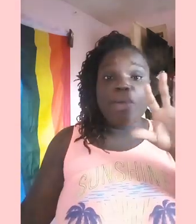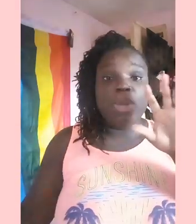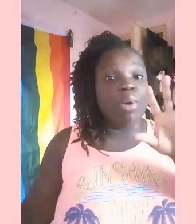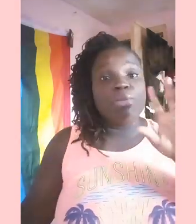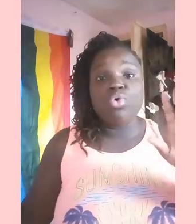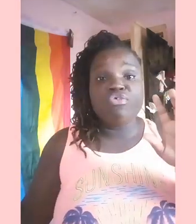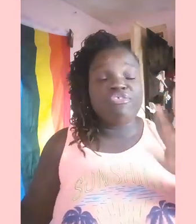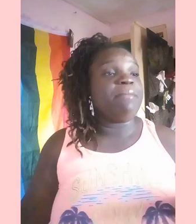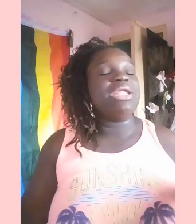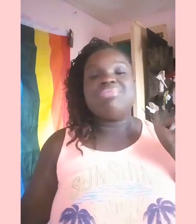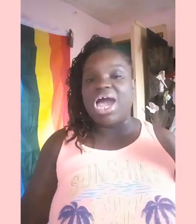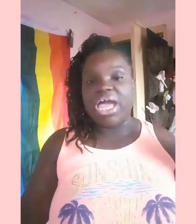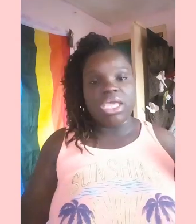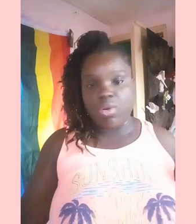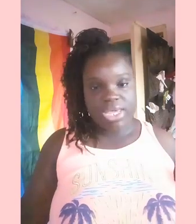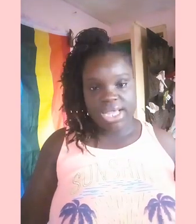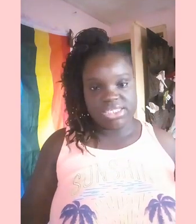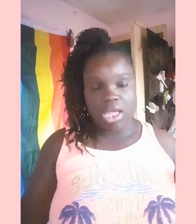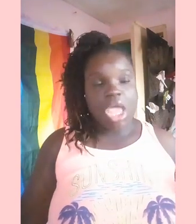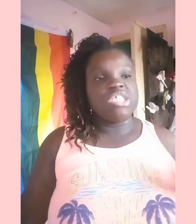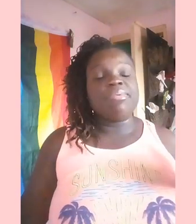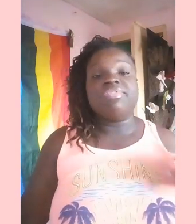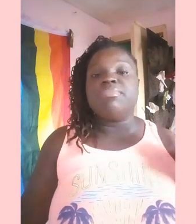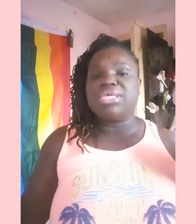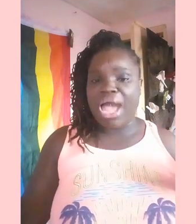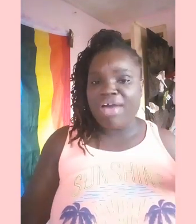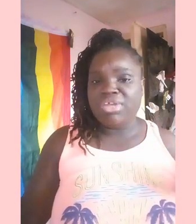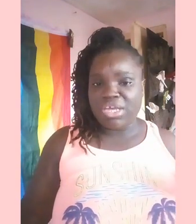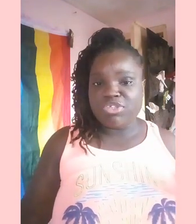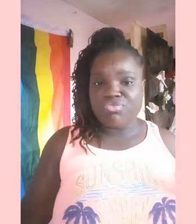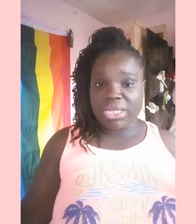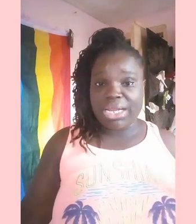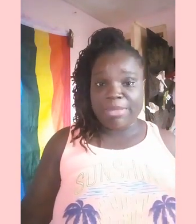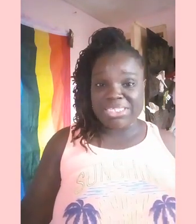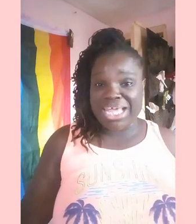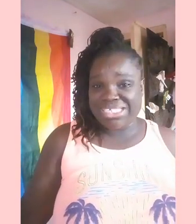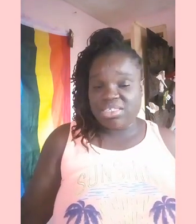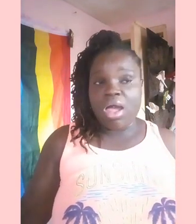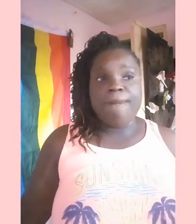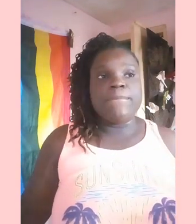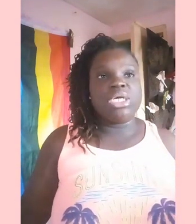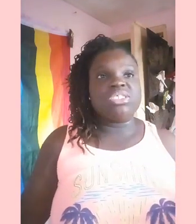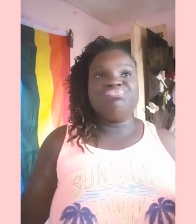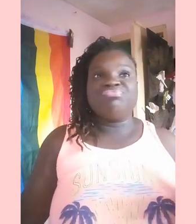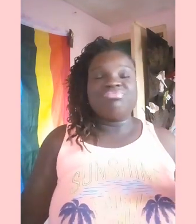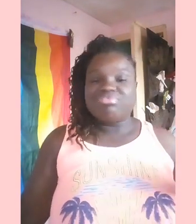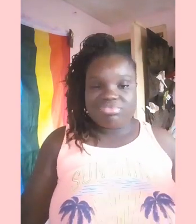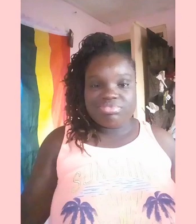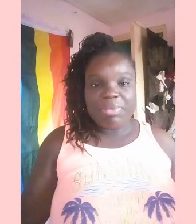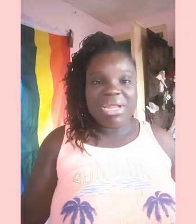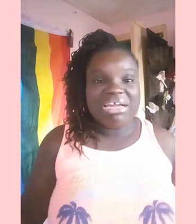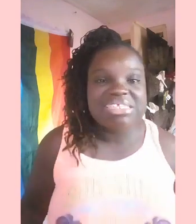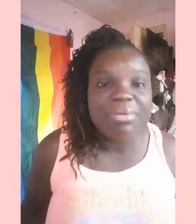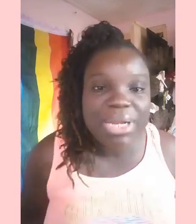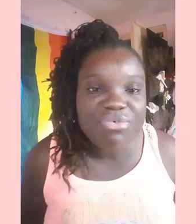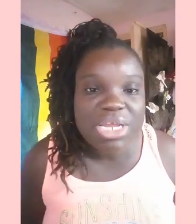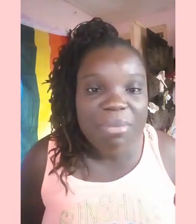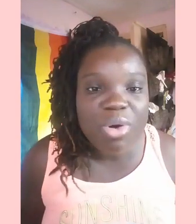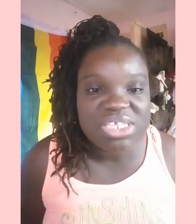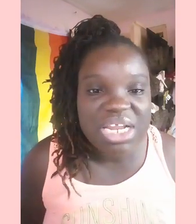mouth move, but them not hear what you say. Some of them have the gift to read lips, yes, but people are gonna stand up and read them out and